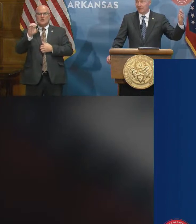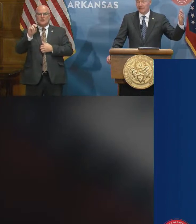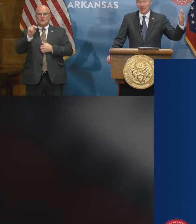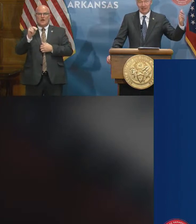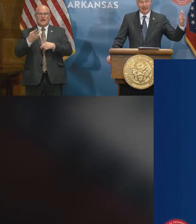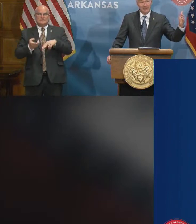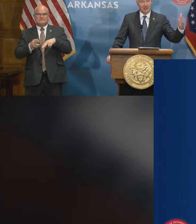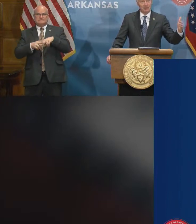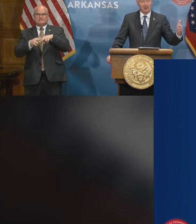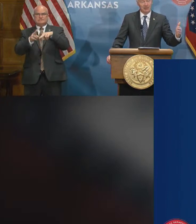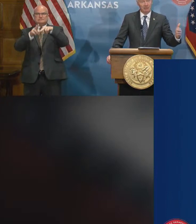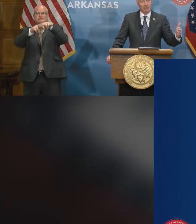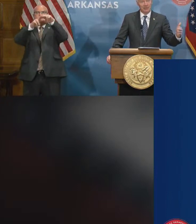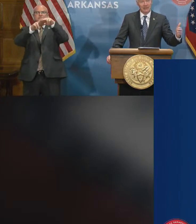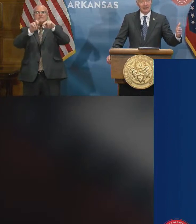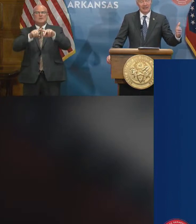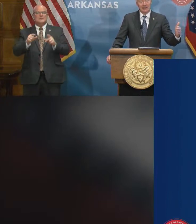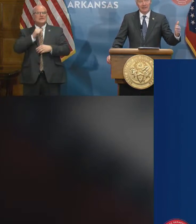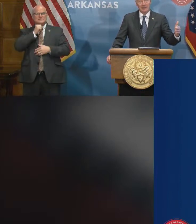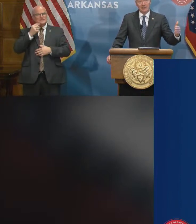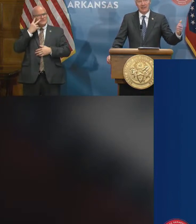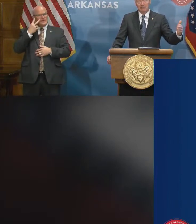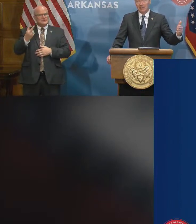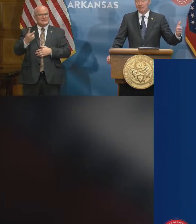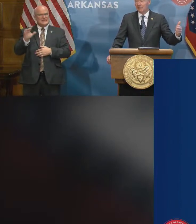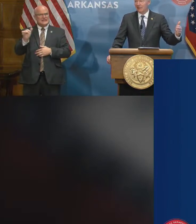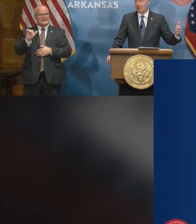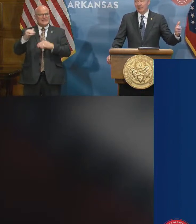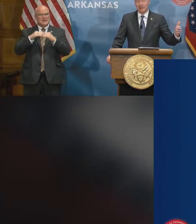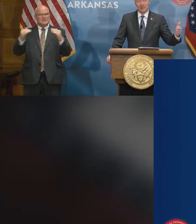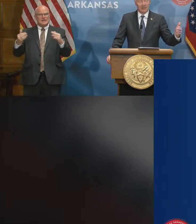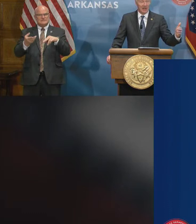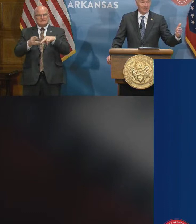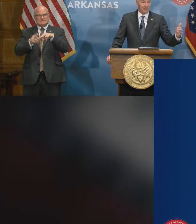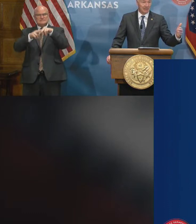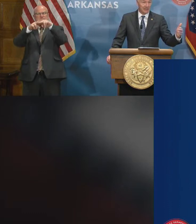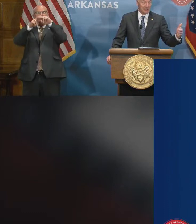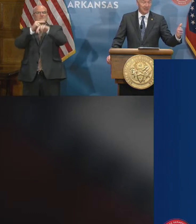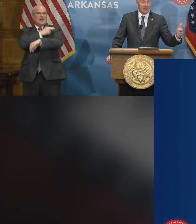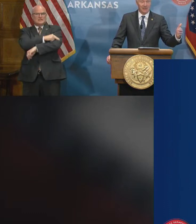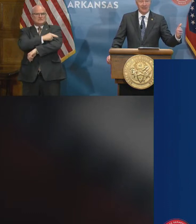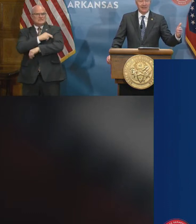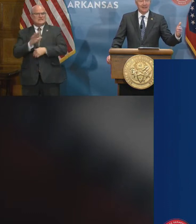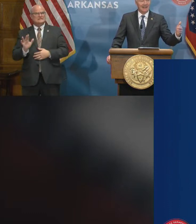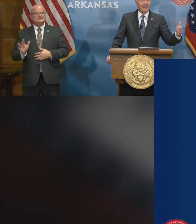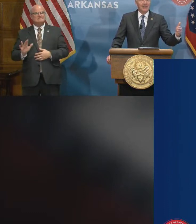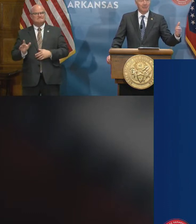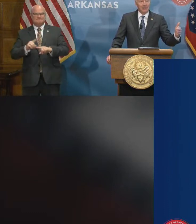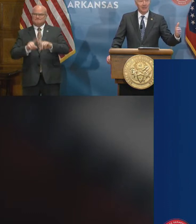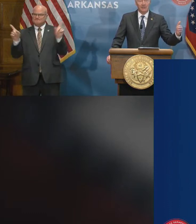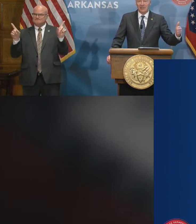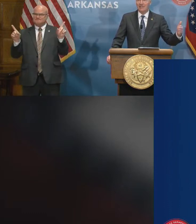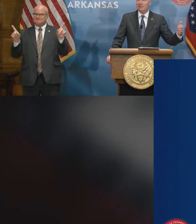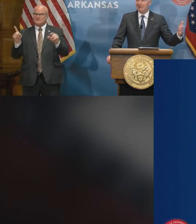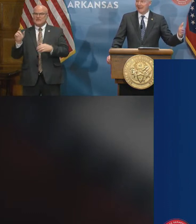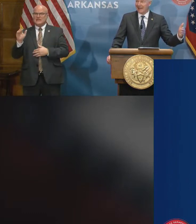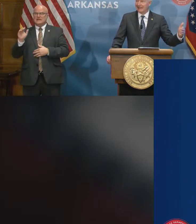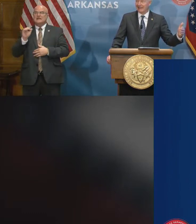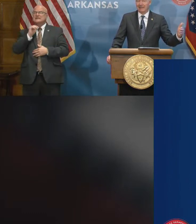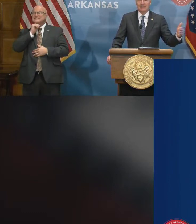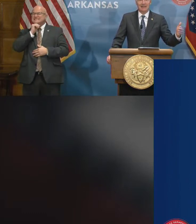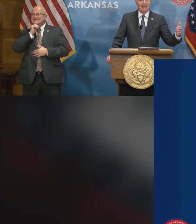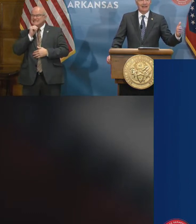massive increase in cases, but you don't see the same level of increases in hospitalizations. That appears not